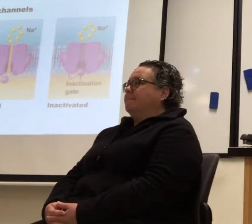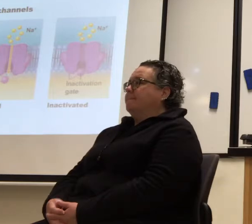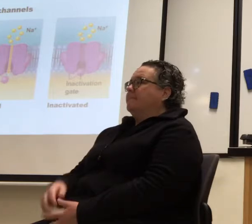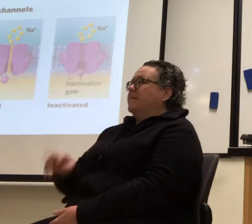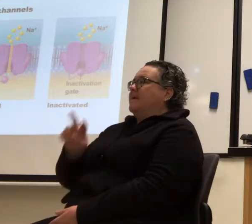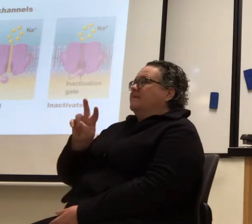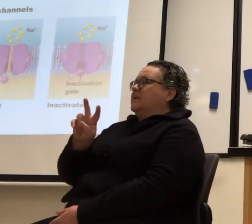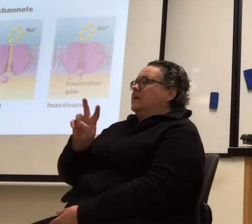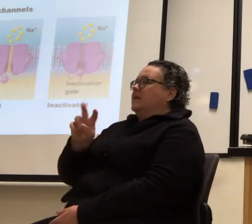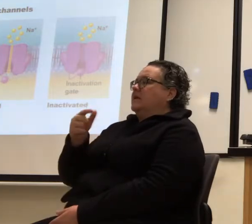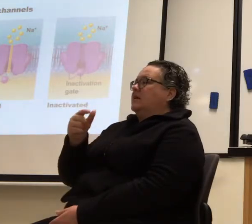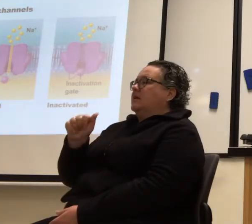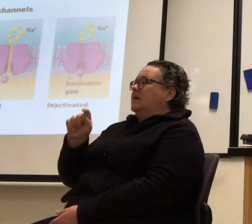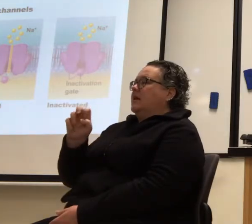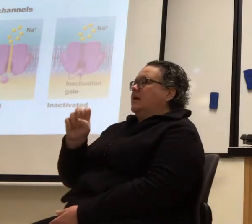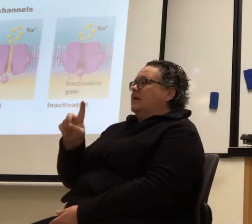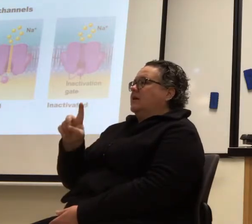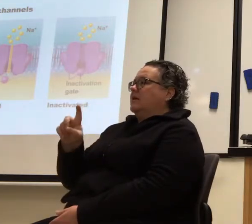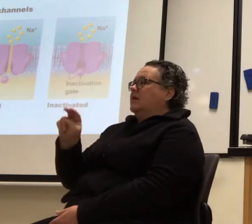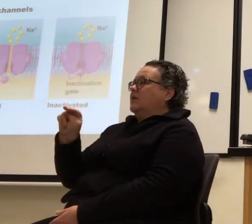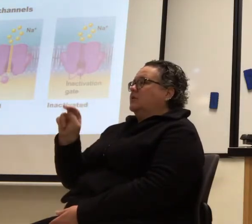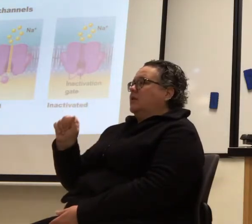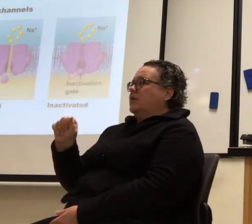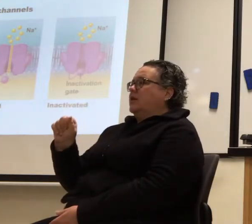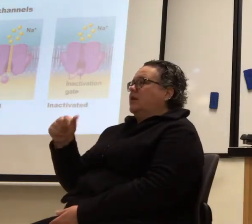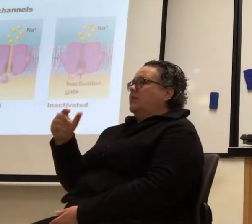V-gated sodium channels,